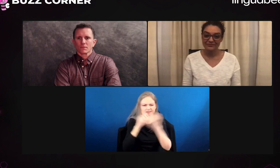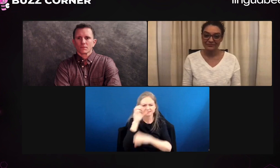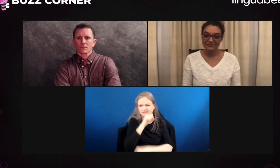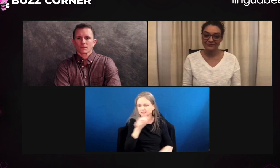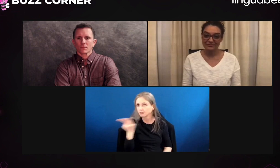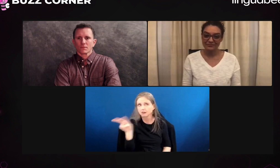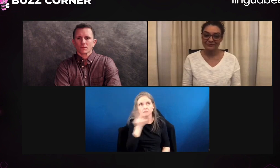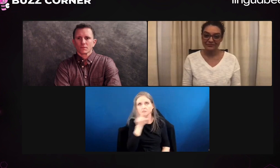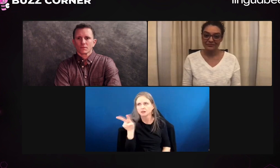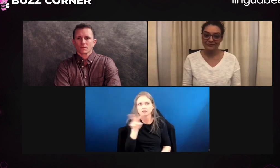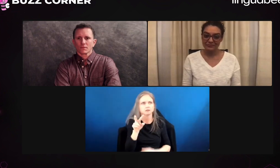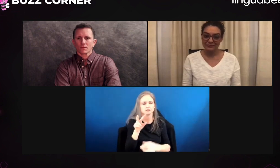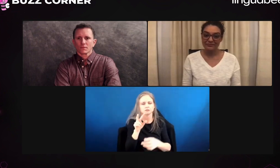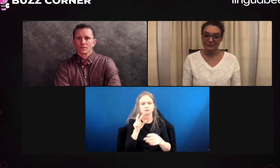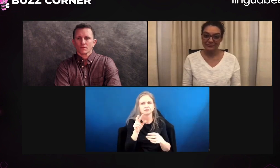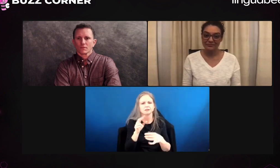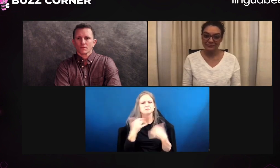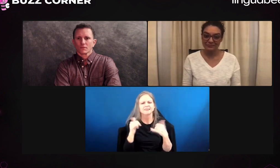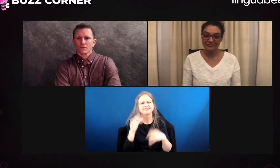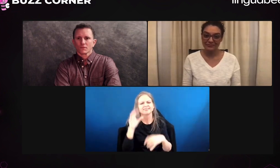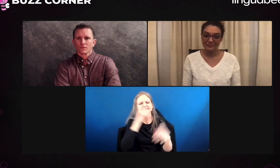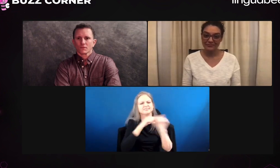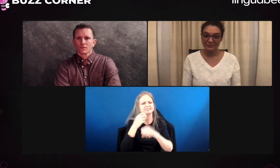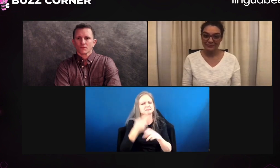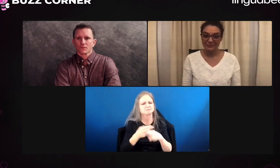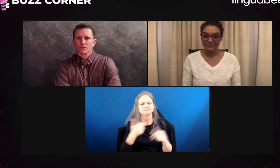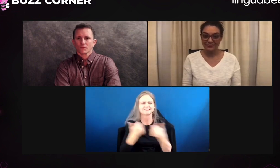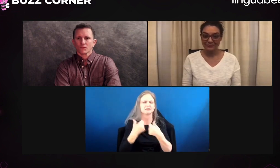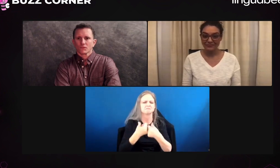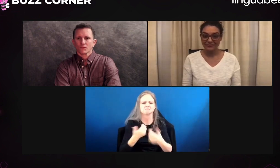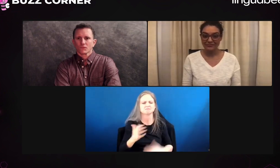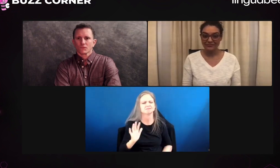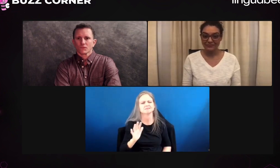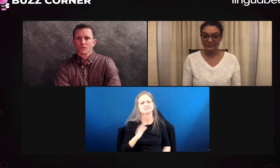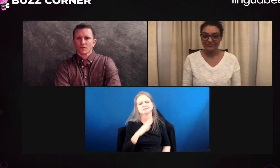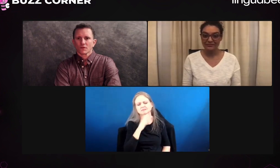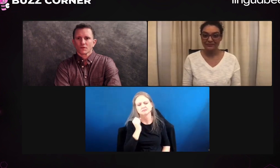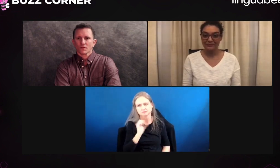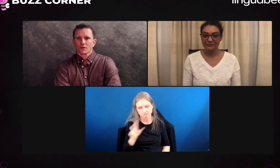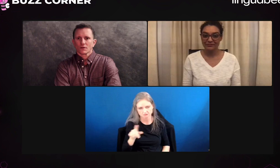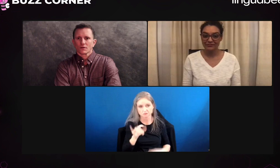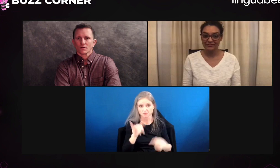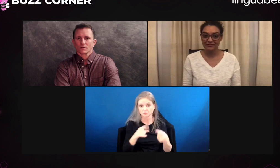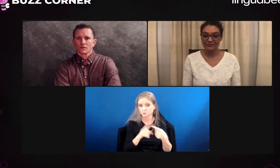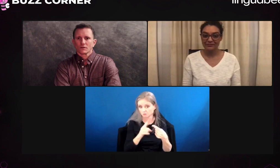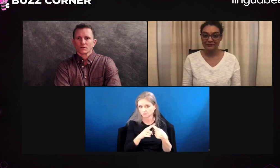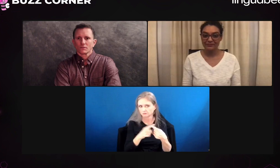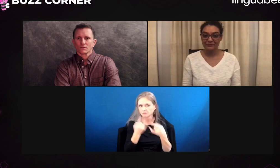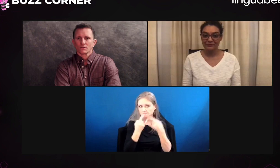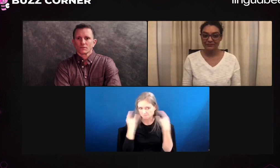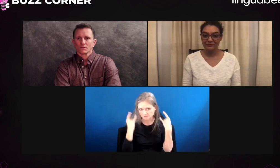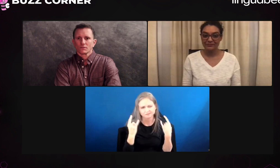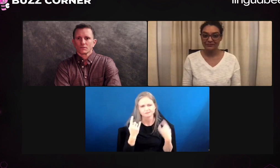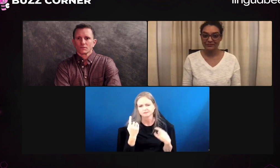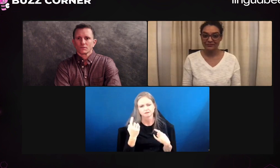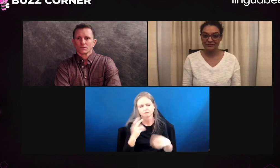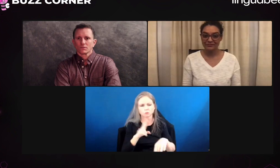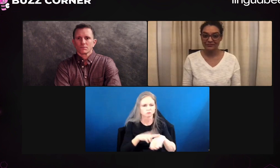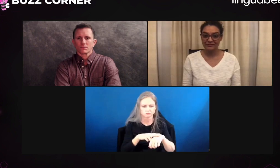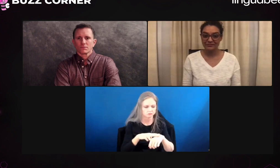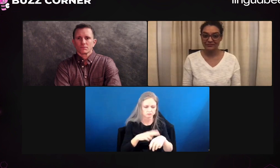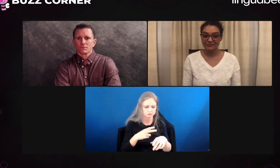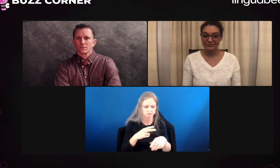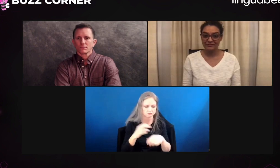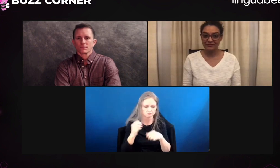when interpreters are using mass, I have no idea to the full extent of what it is that they're trying to communicate. And there are a lot of things that I'm missing